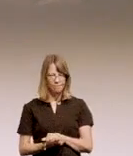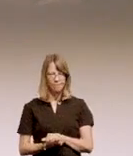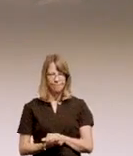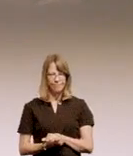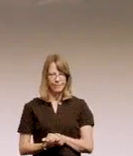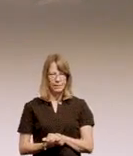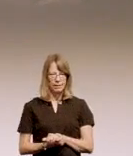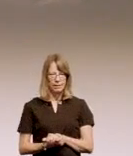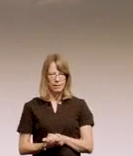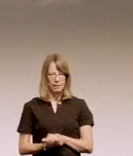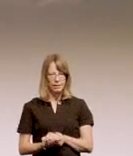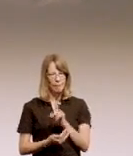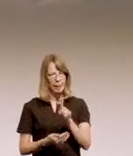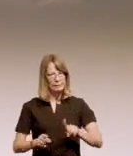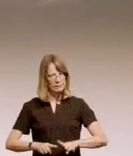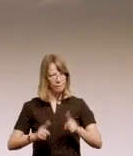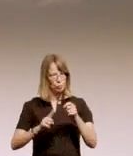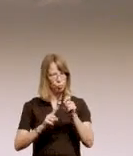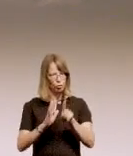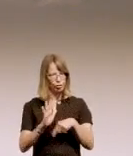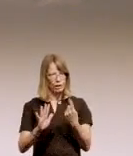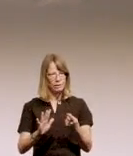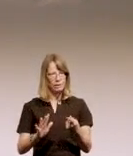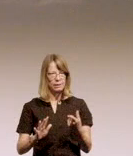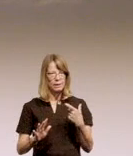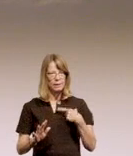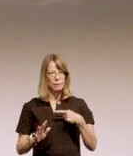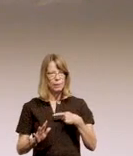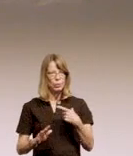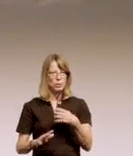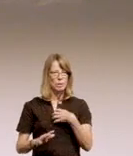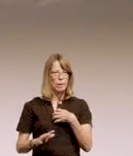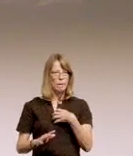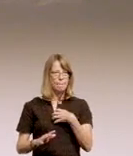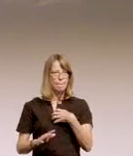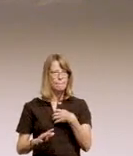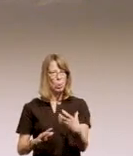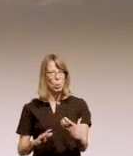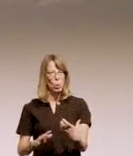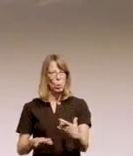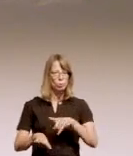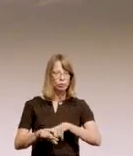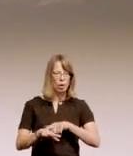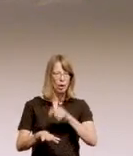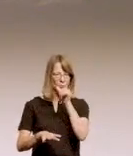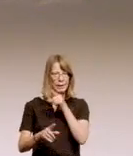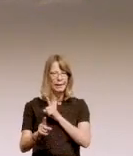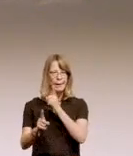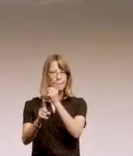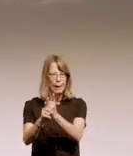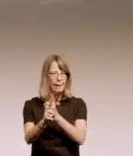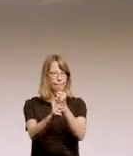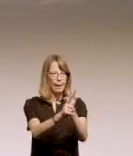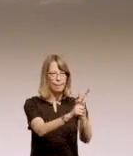This project, though, unlike the last one, it gave us a lot more breathing room to speak to users. So these are some of